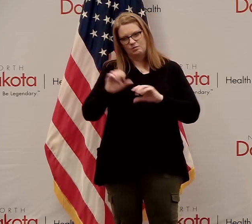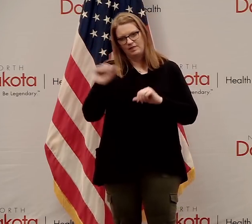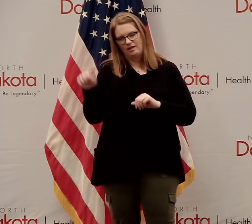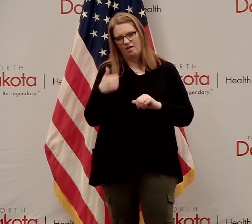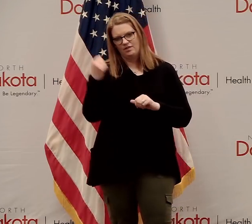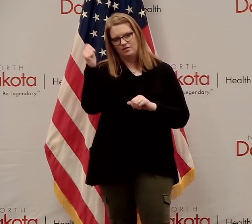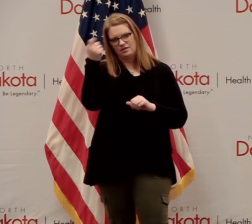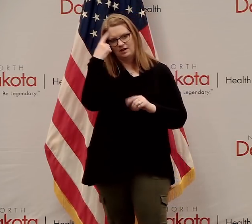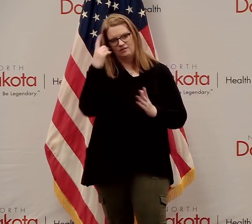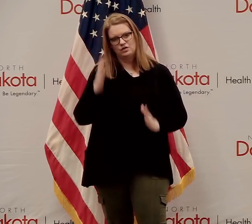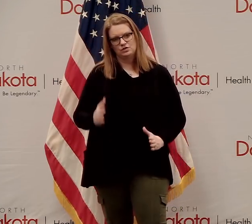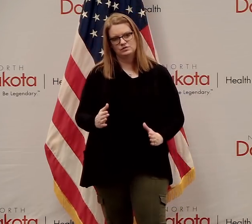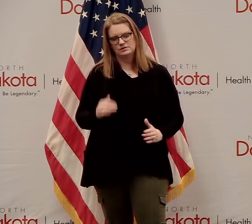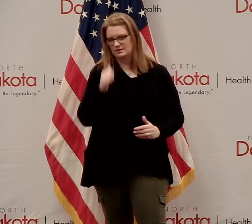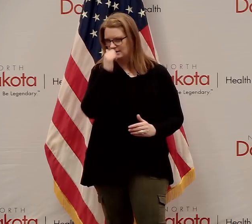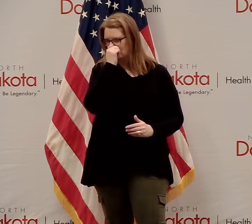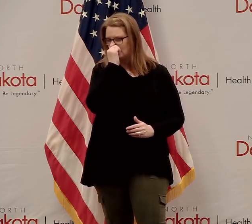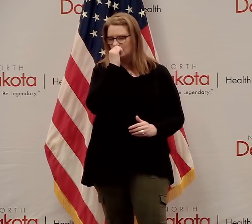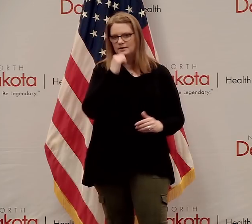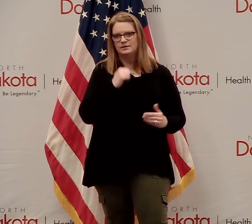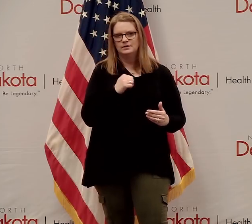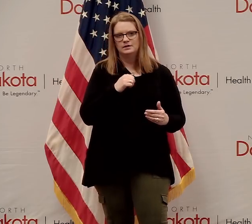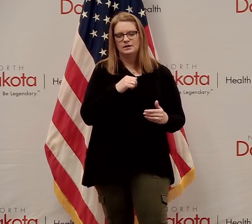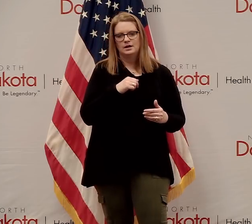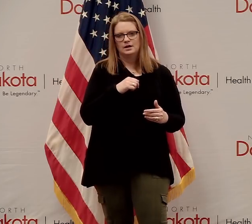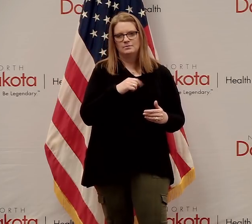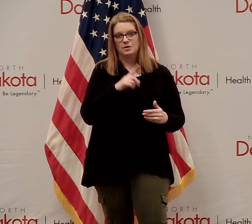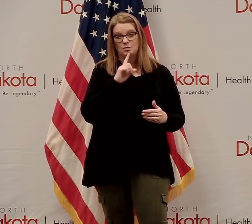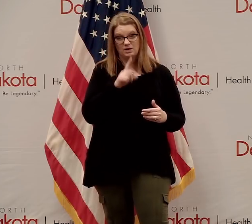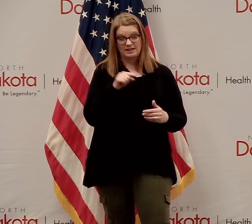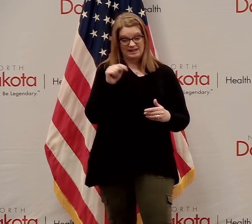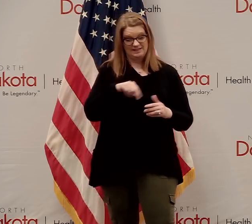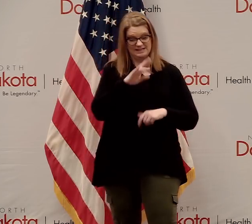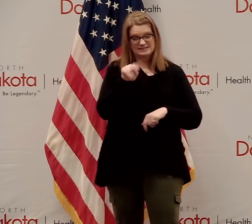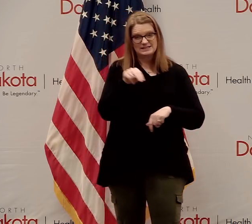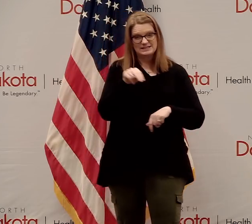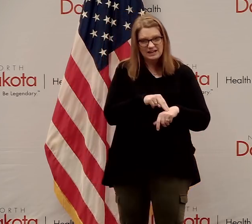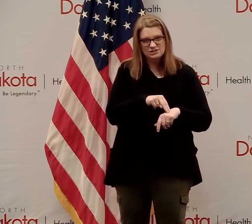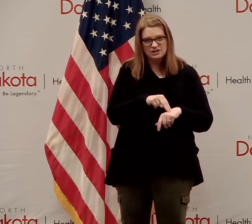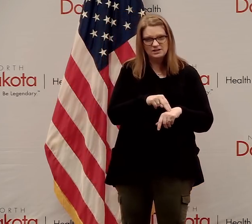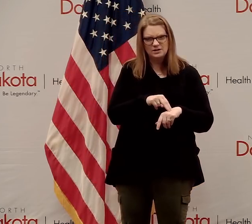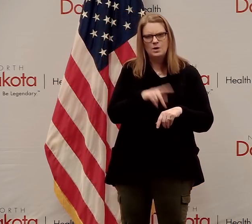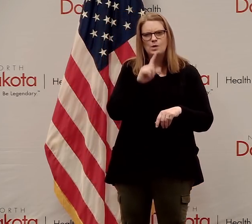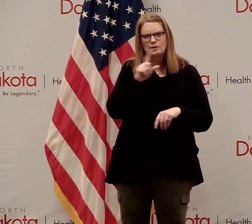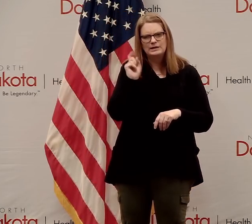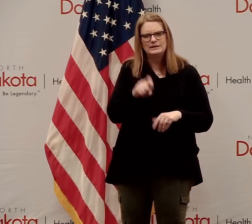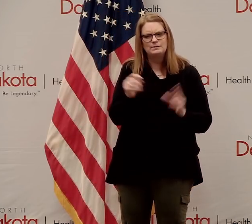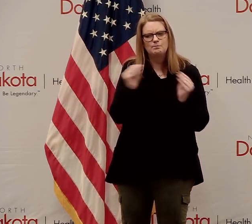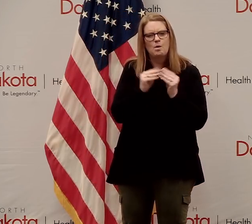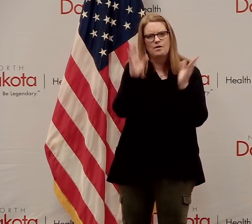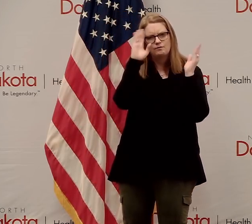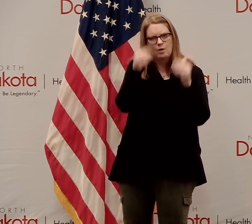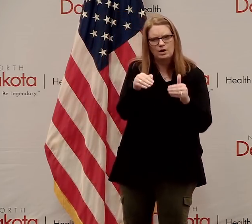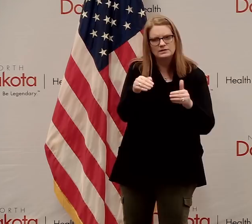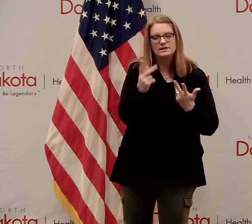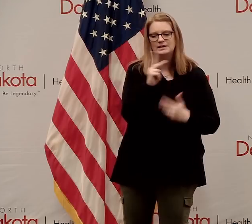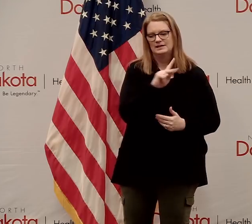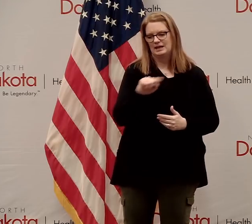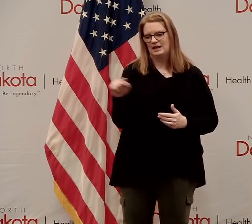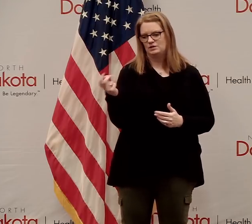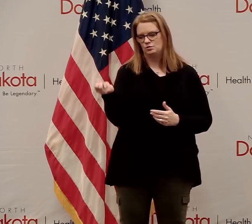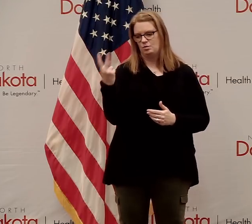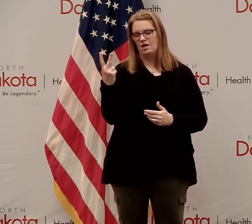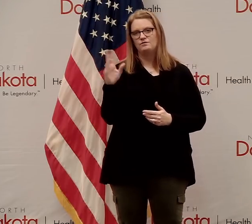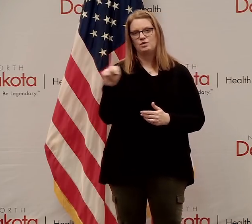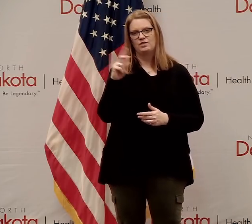I mean, one of the things that I think is one of the great underreported news stories in our nation is the fact that K-12 education in North Dakota